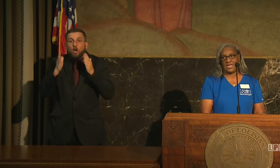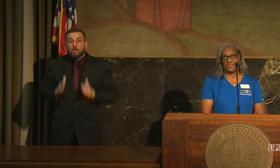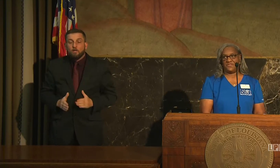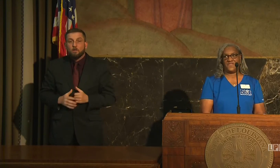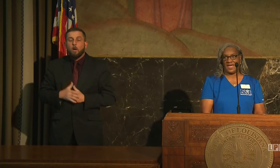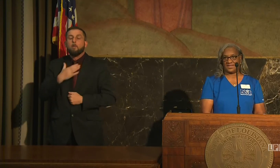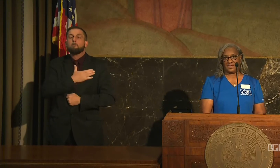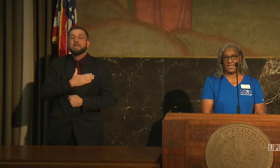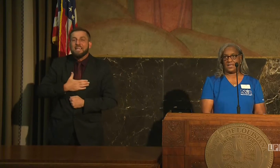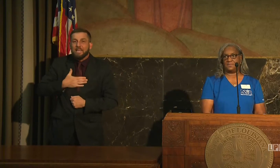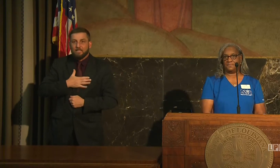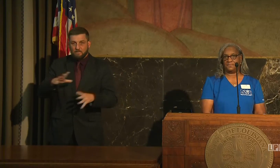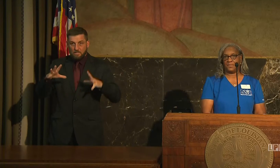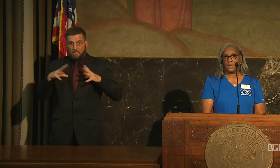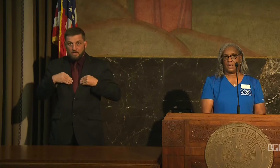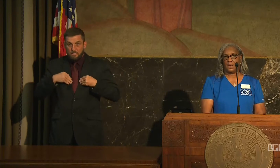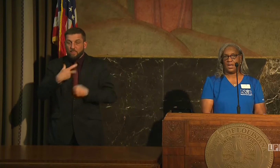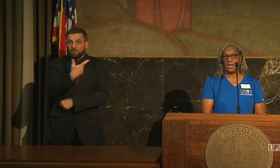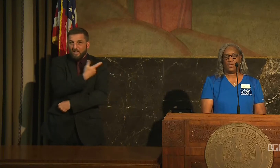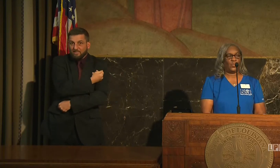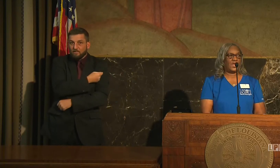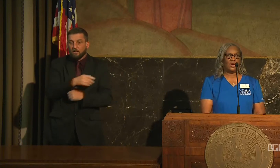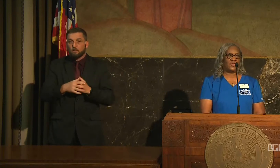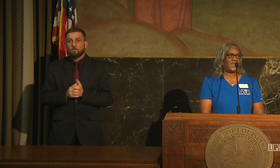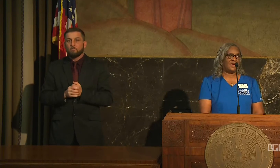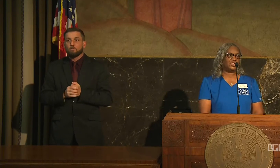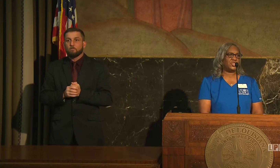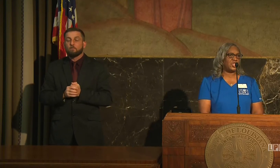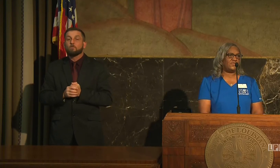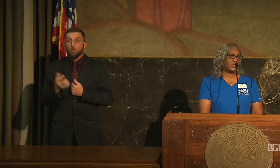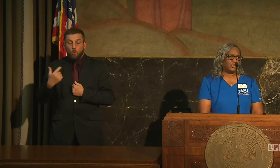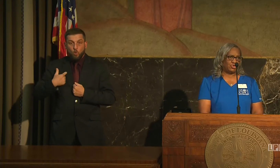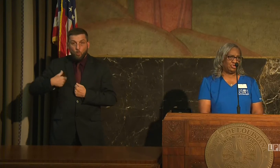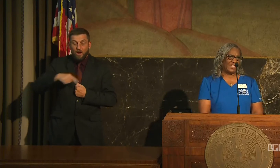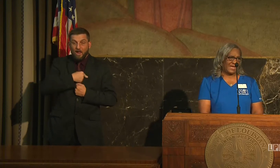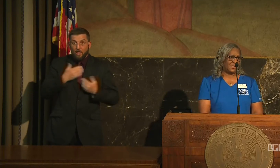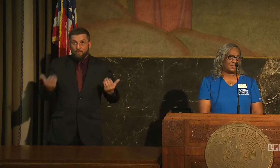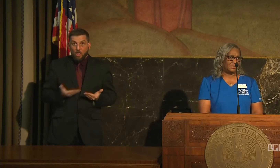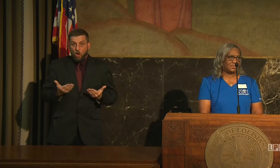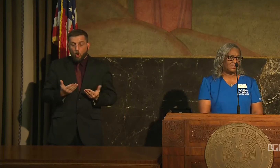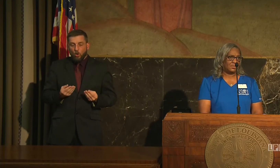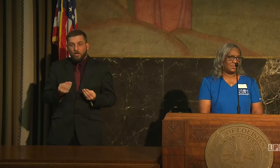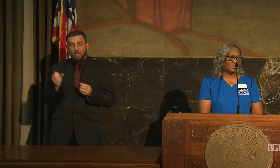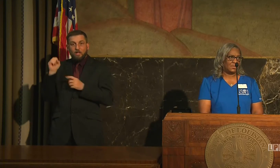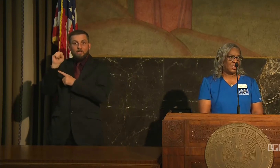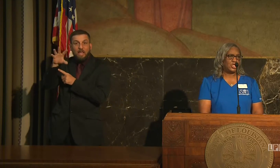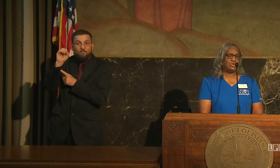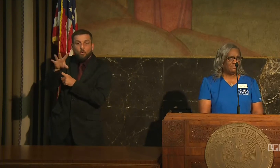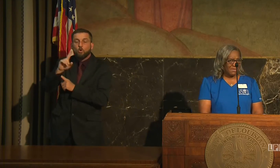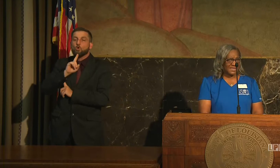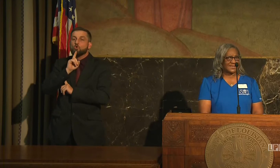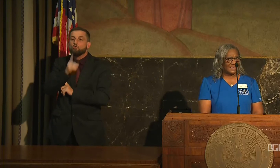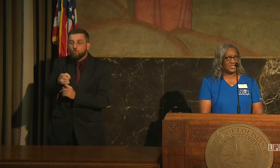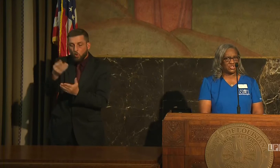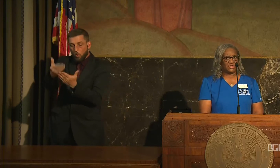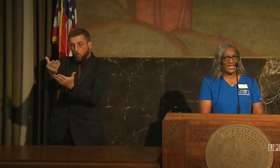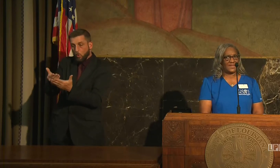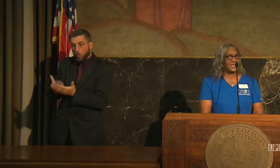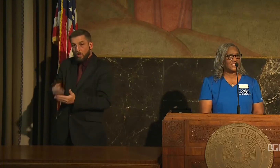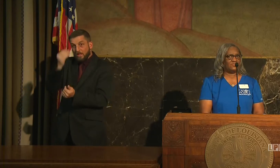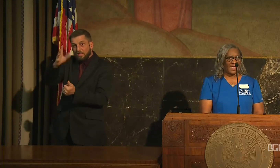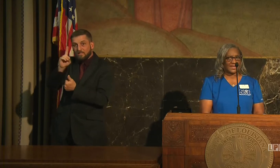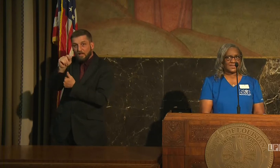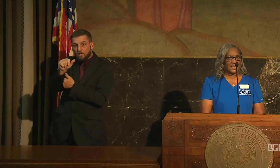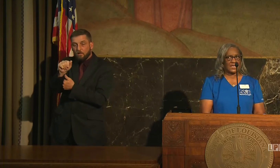please get the vaccine. We are there to give you true data. You must